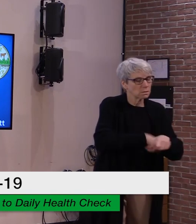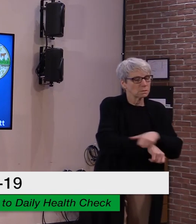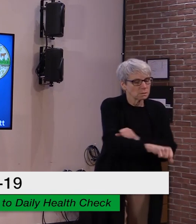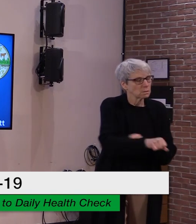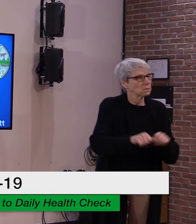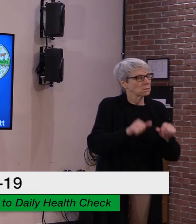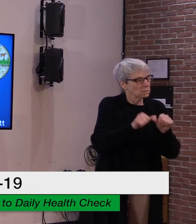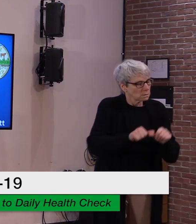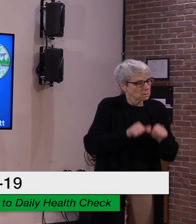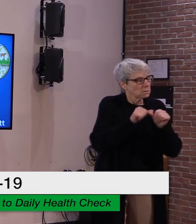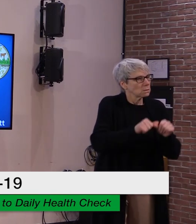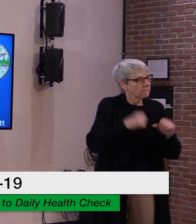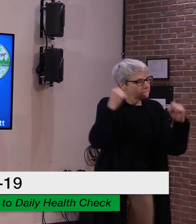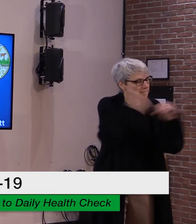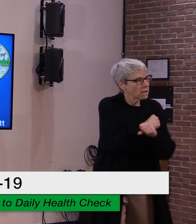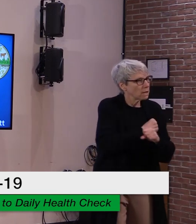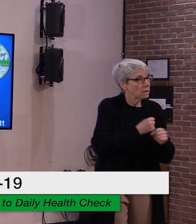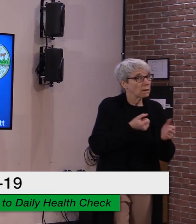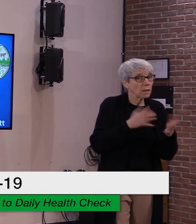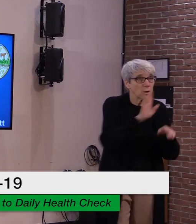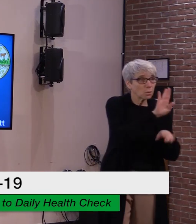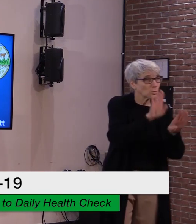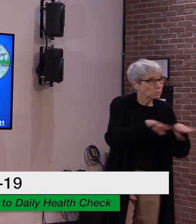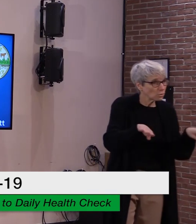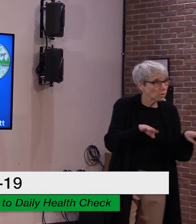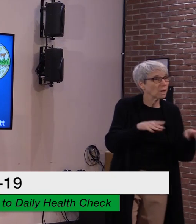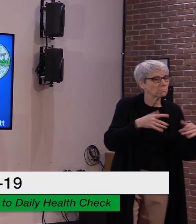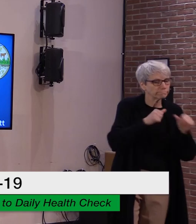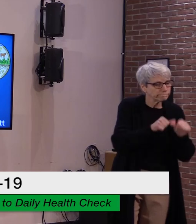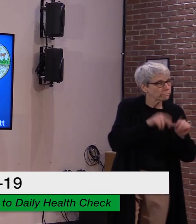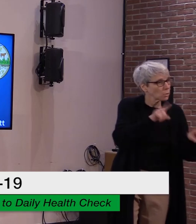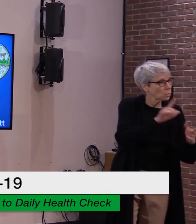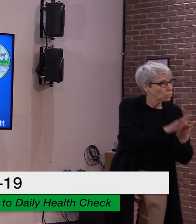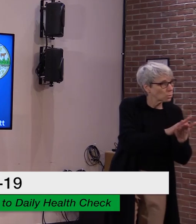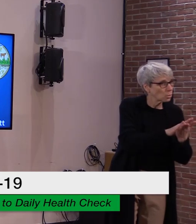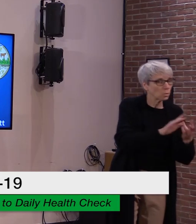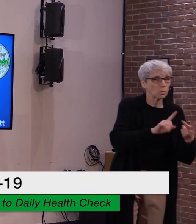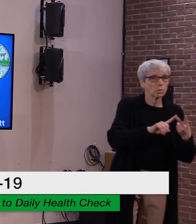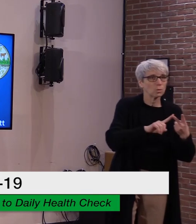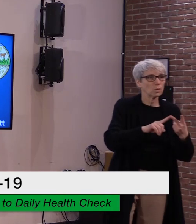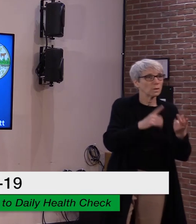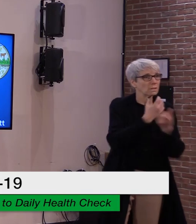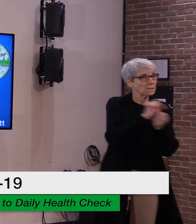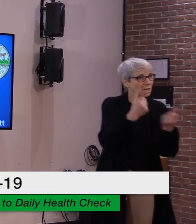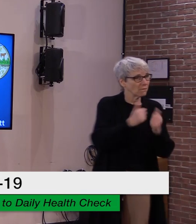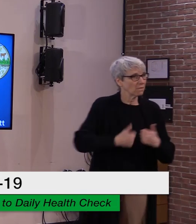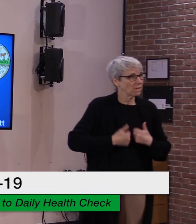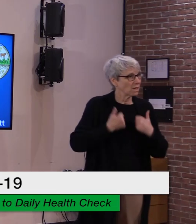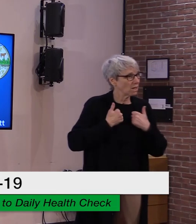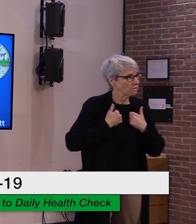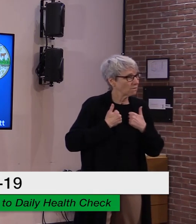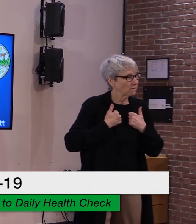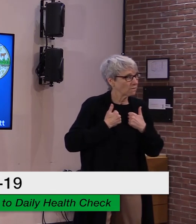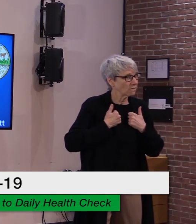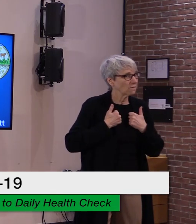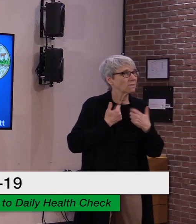your kids to stay in school to prevent more people from potentially dying from covet 19